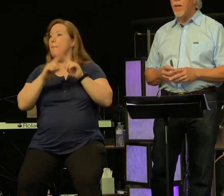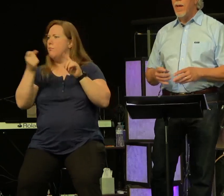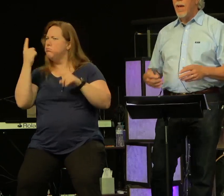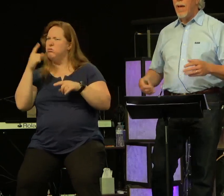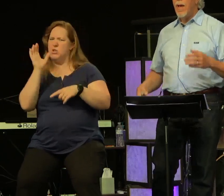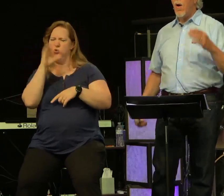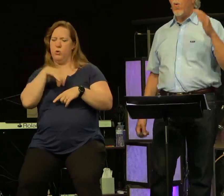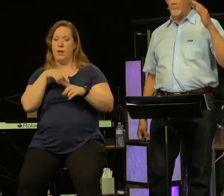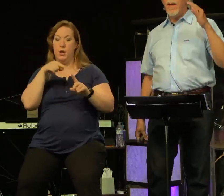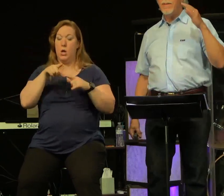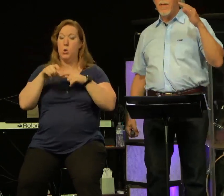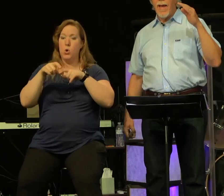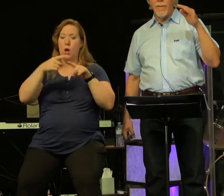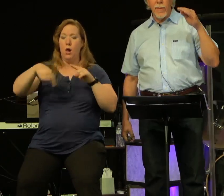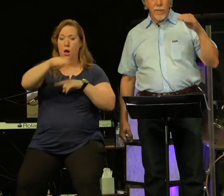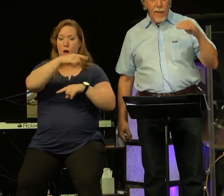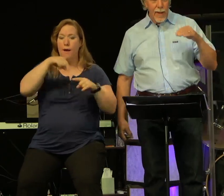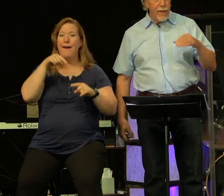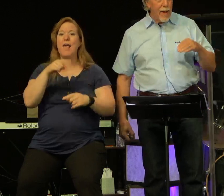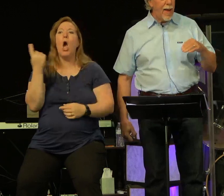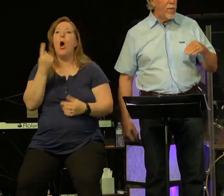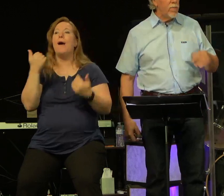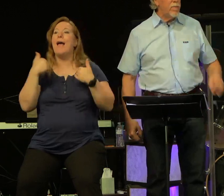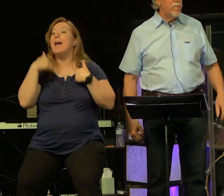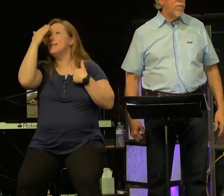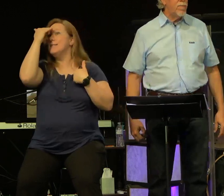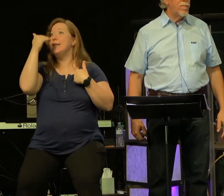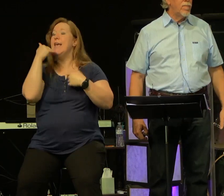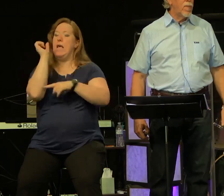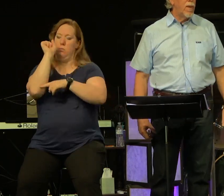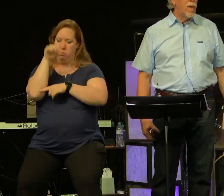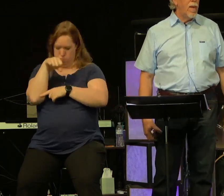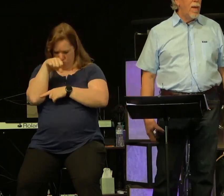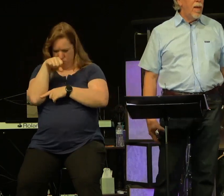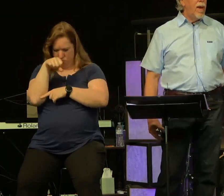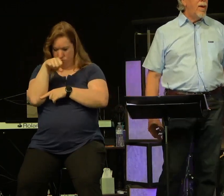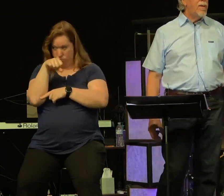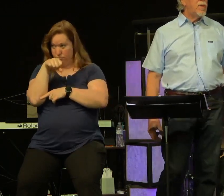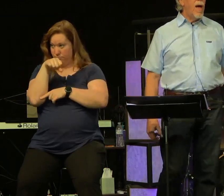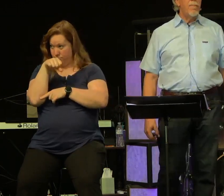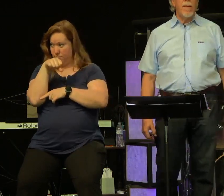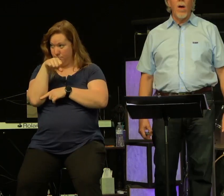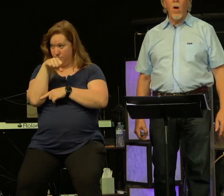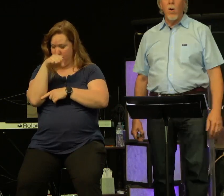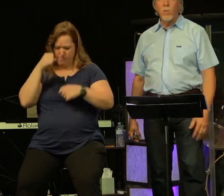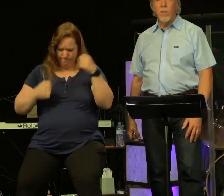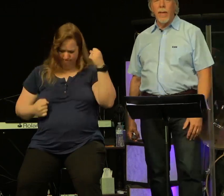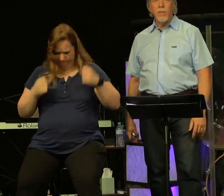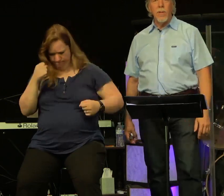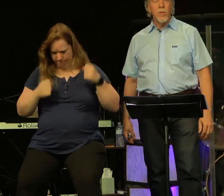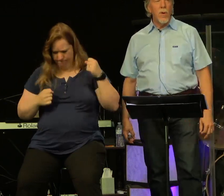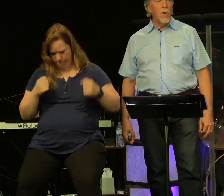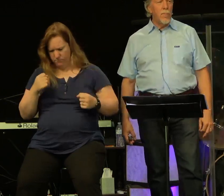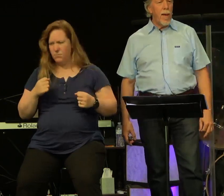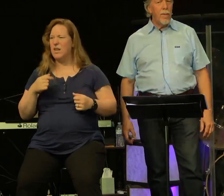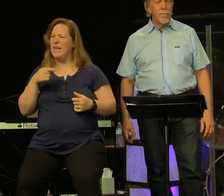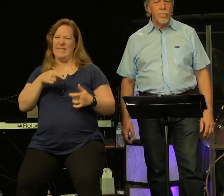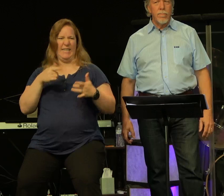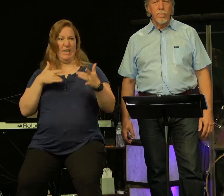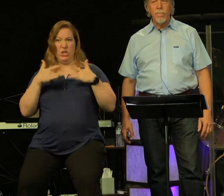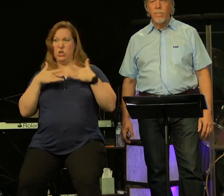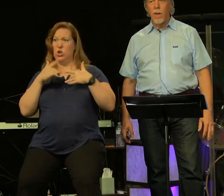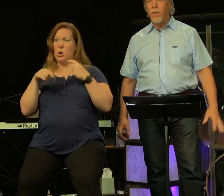jogs, he always has his head down. Now, it's not because he's concerned